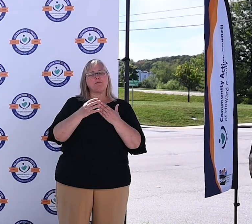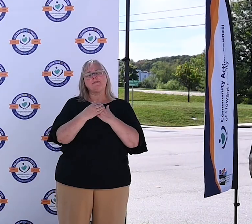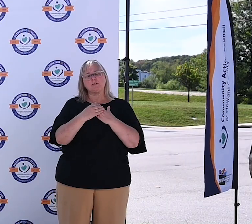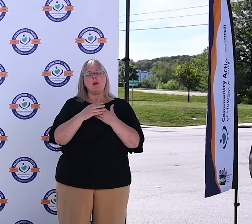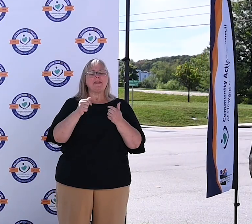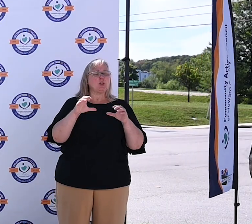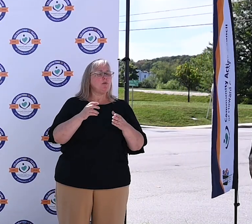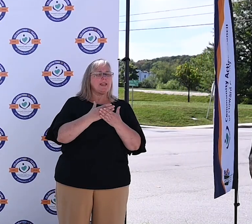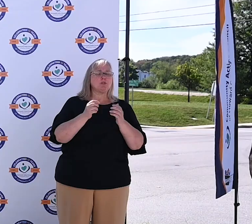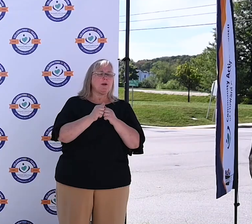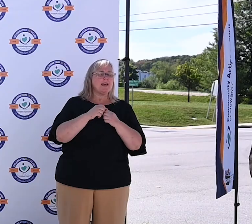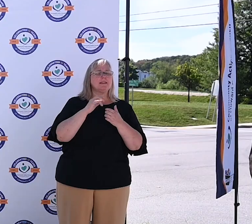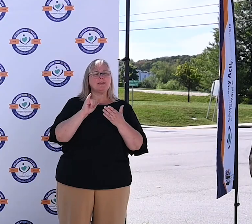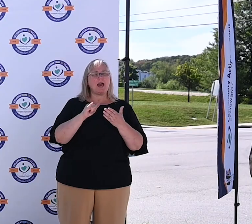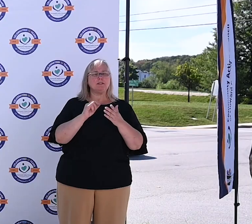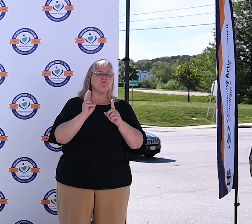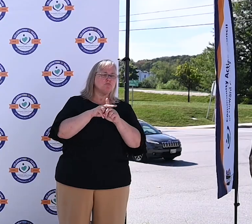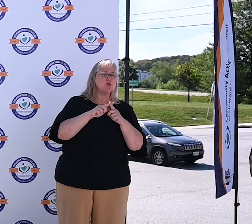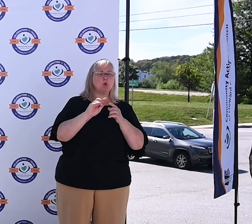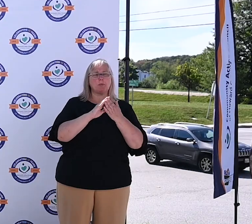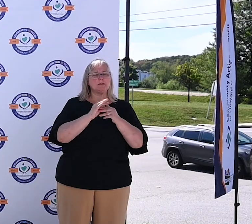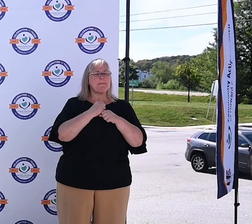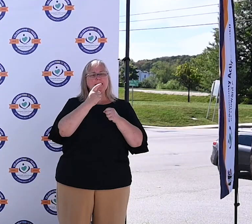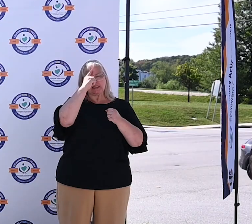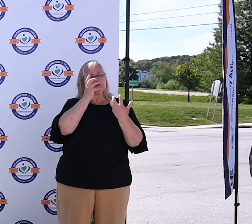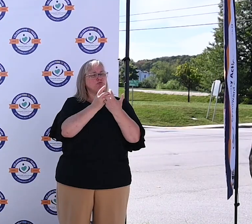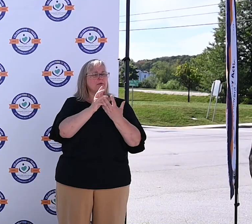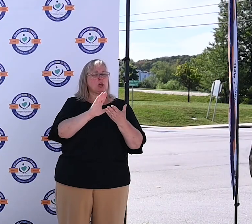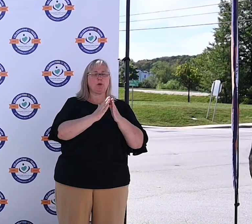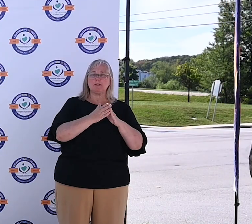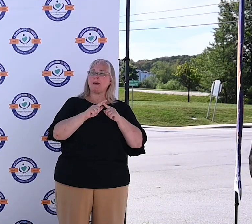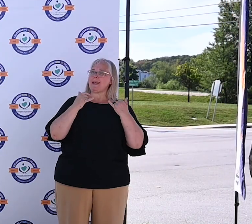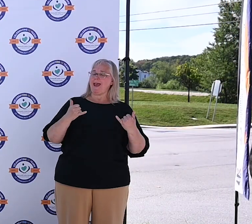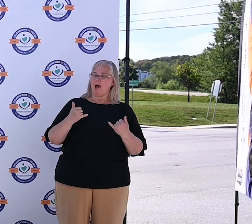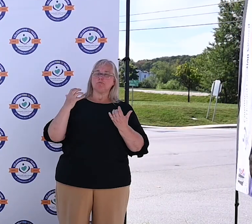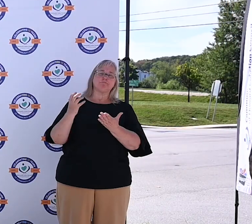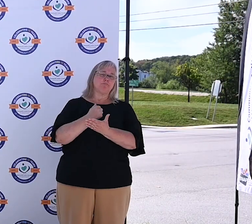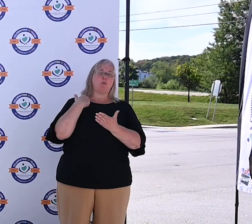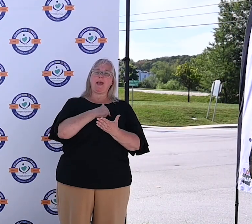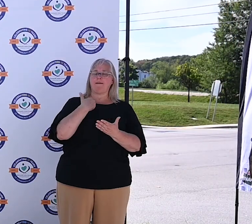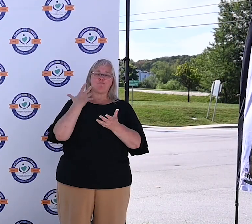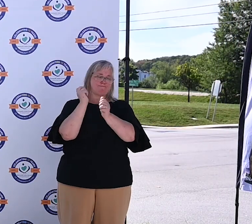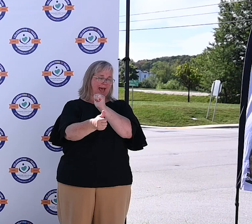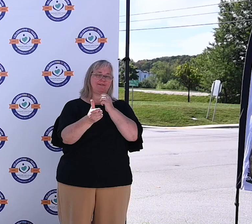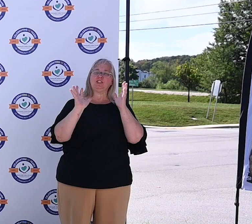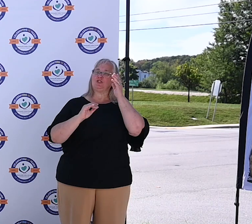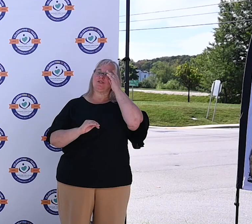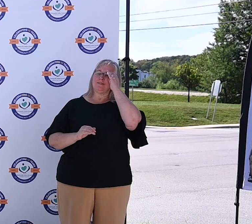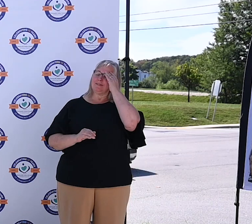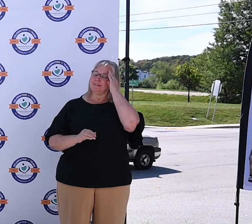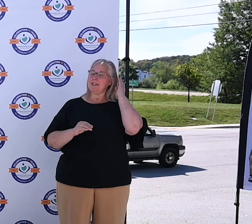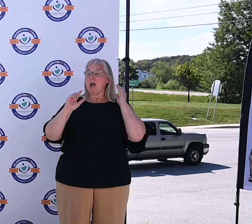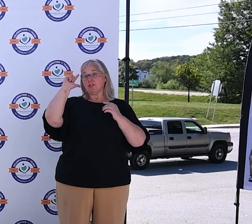happen in their communities that made sense in their communities. And now we have it. We passed it,